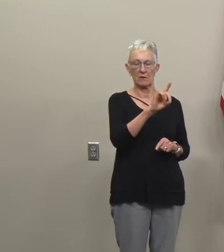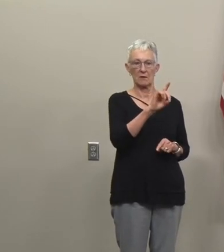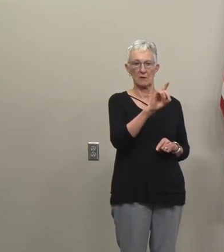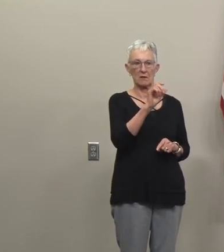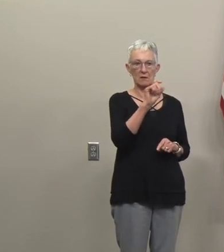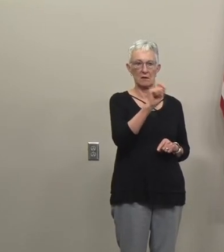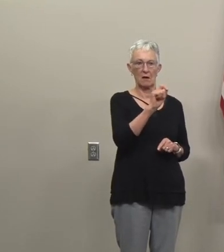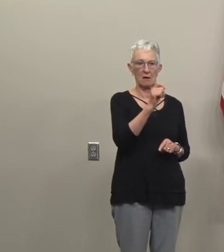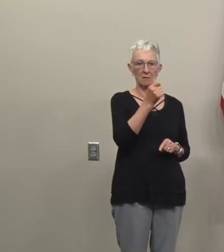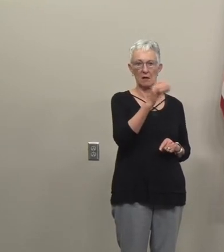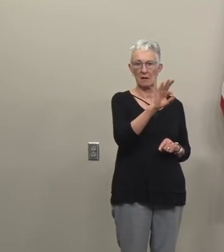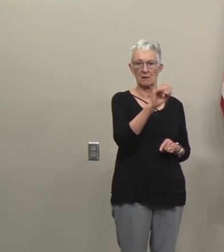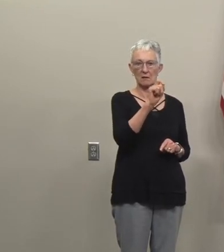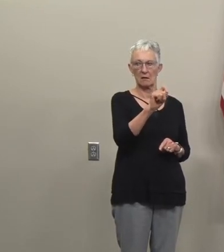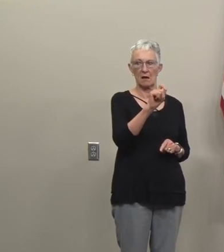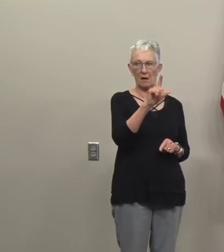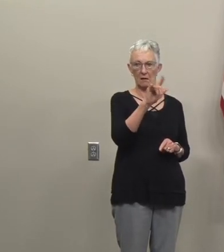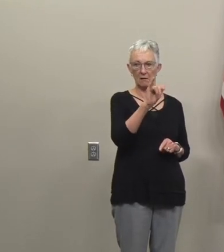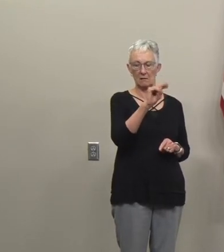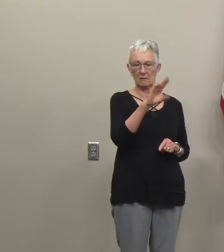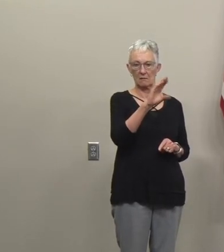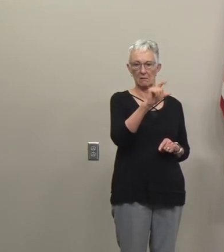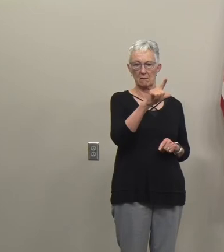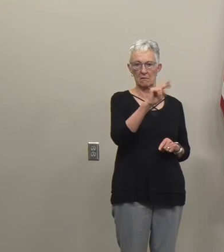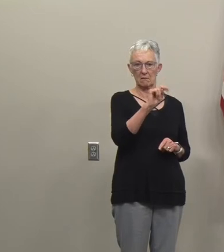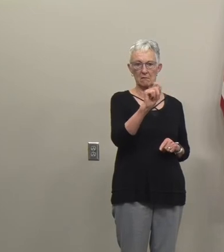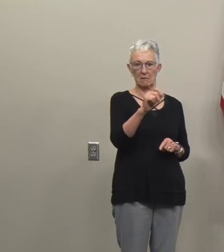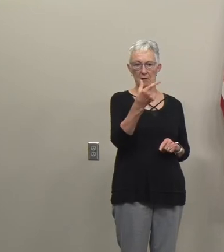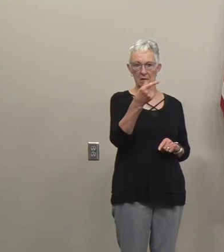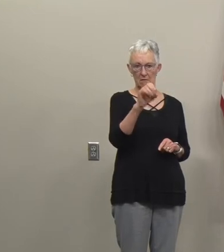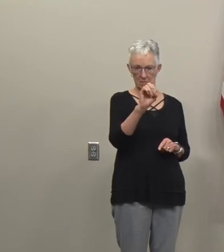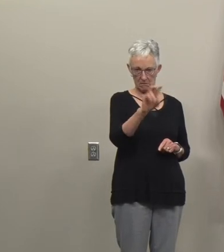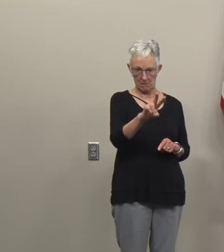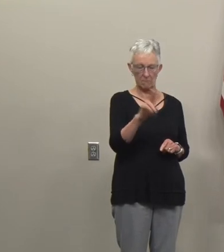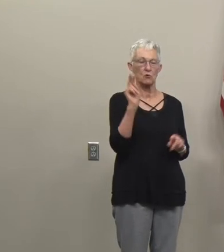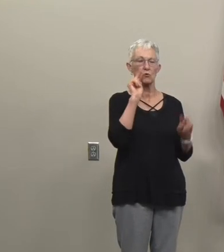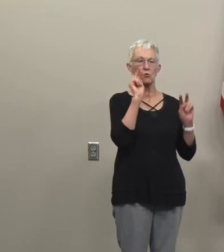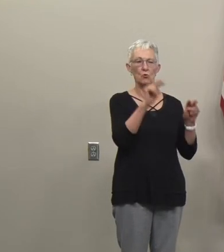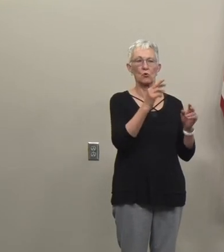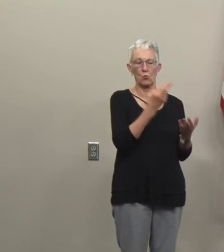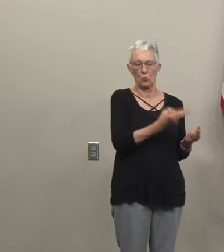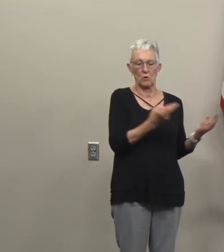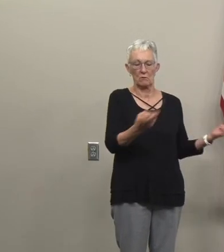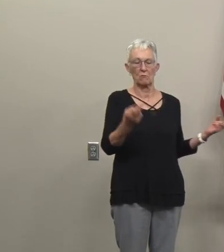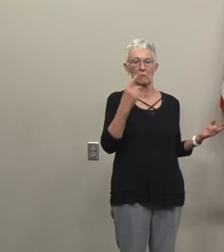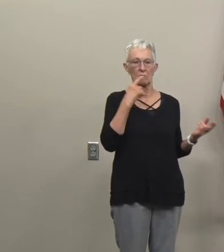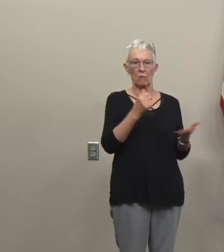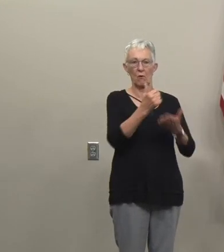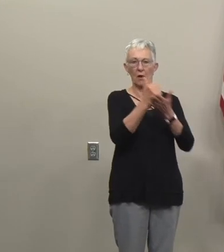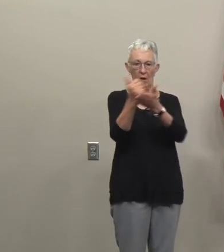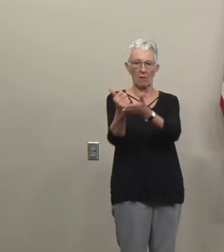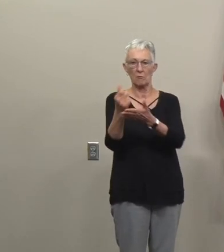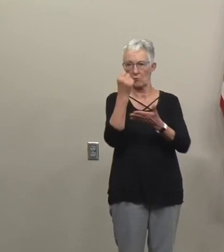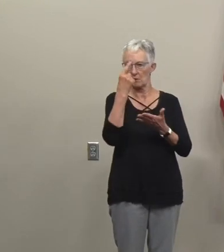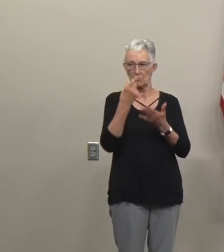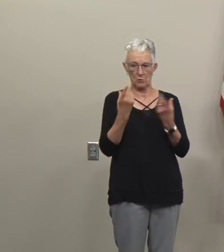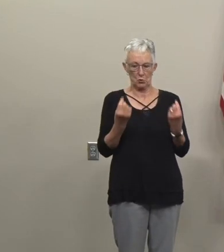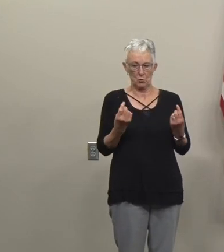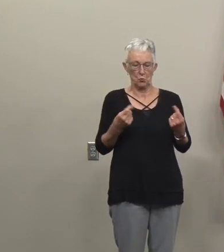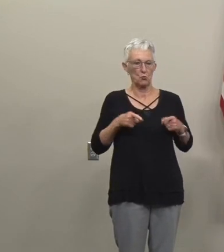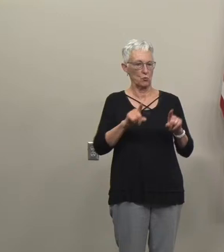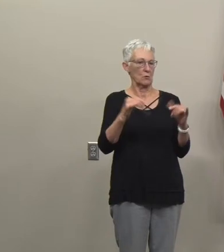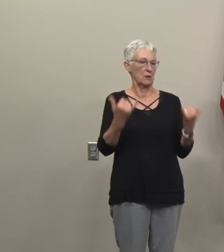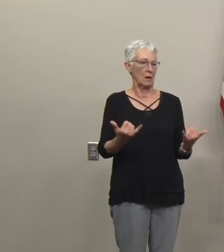covid19.lincoln.ne.gov, where you can continue to access additional updates and resources to help navigate these times. The website includes a